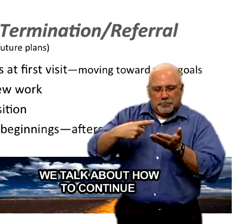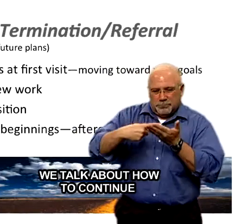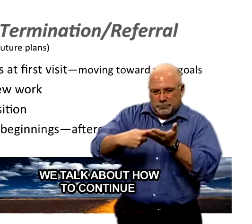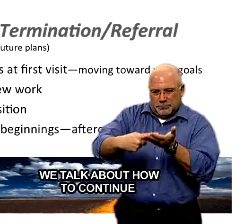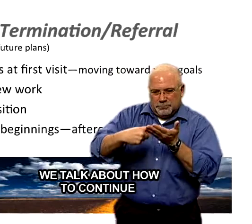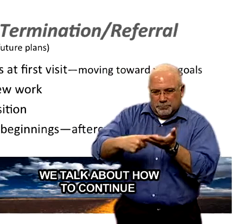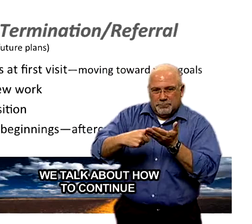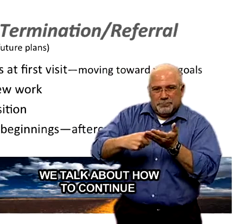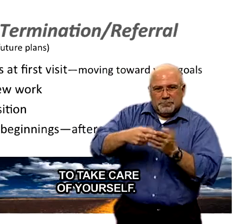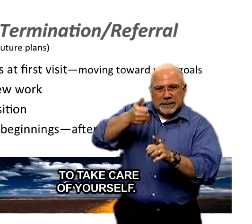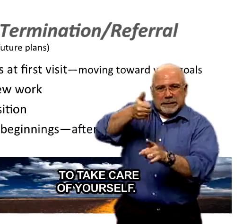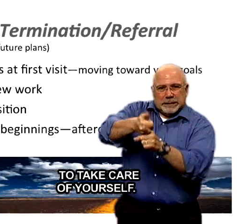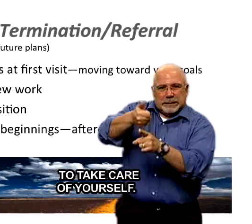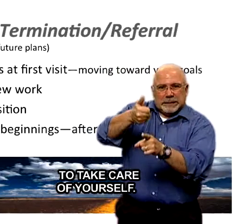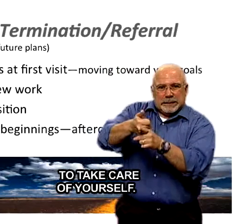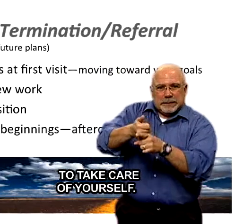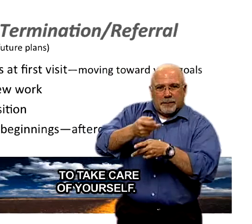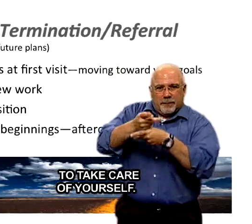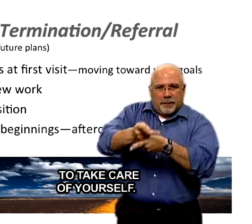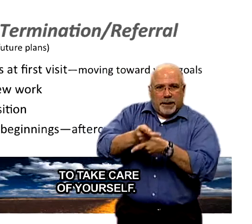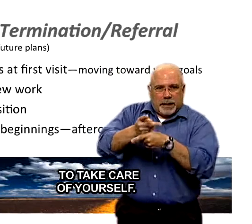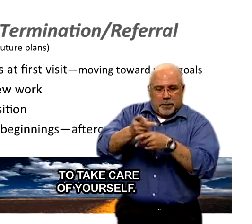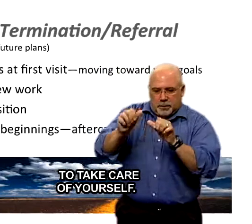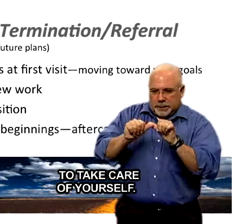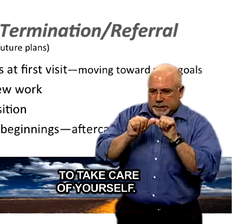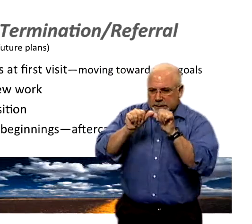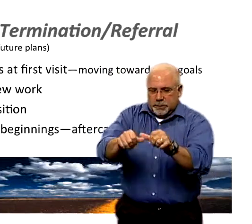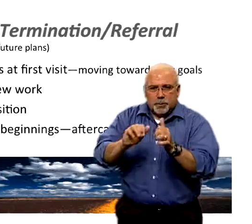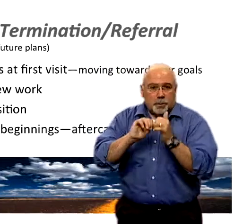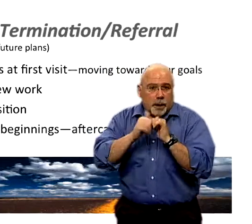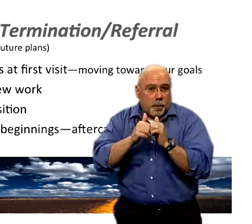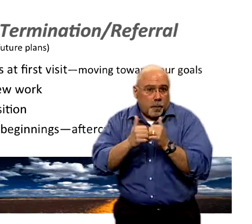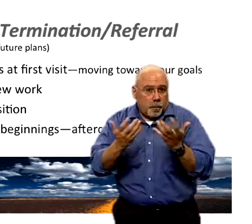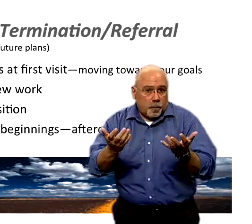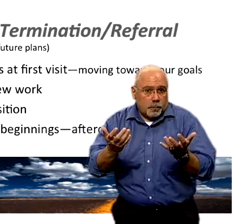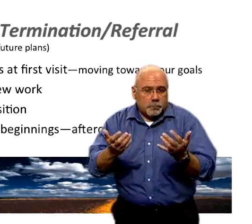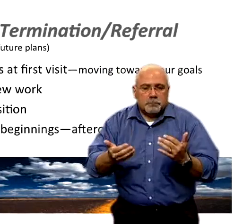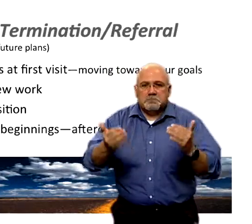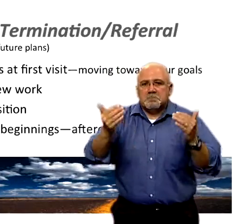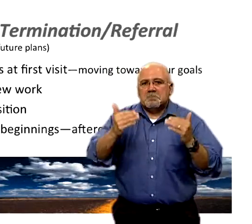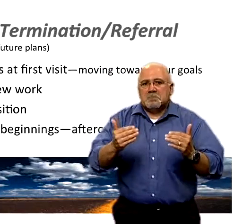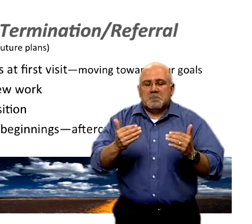We talk about how to continue to take care of yourself.